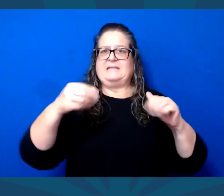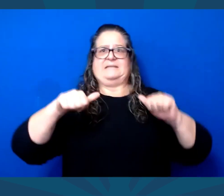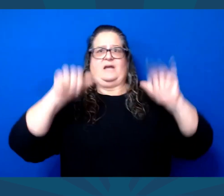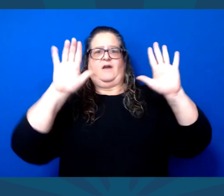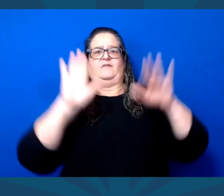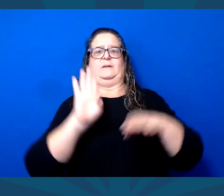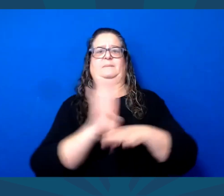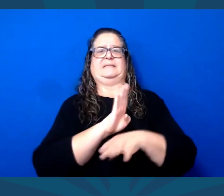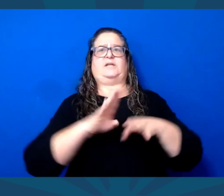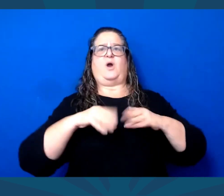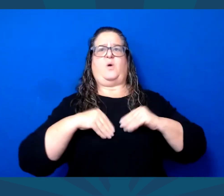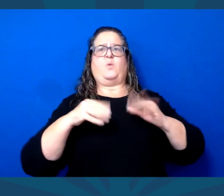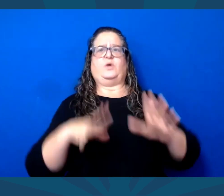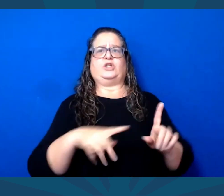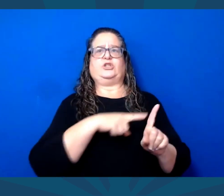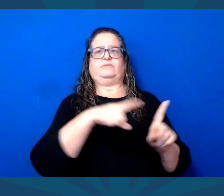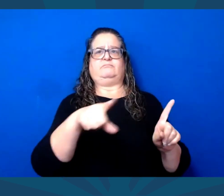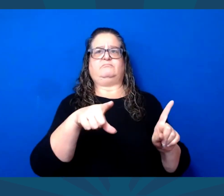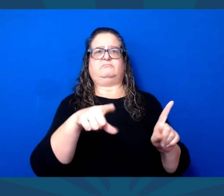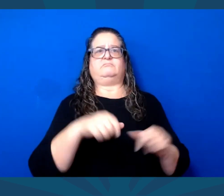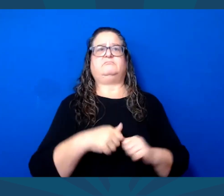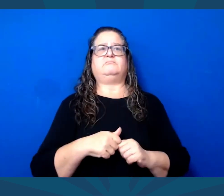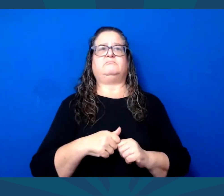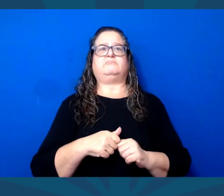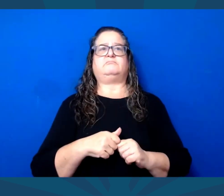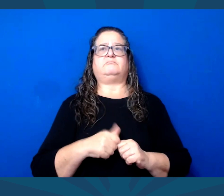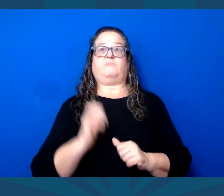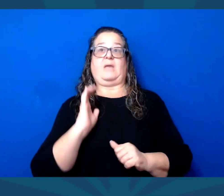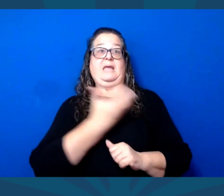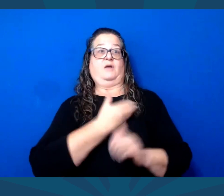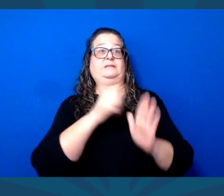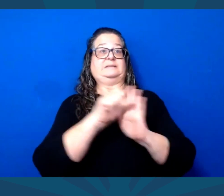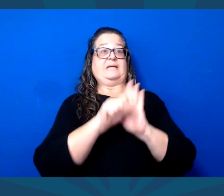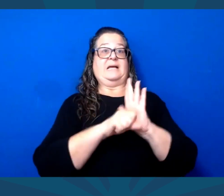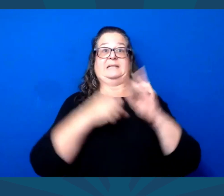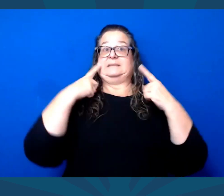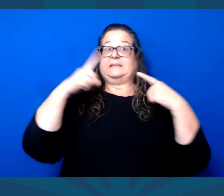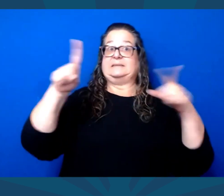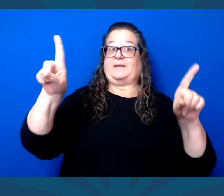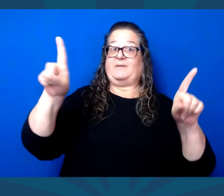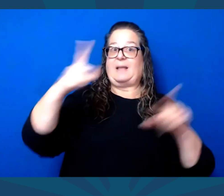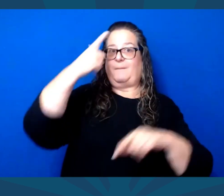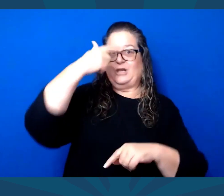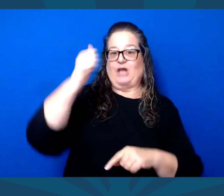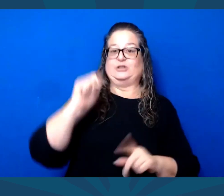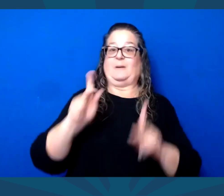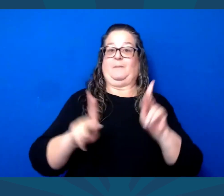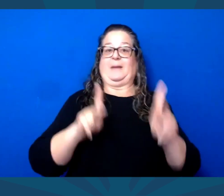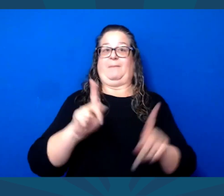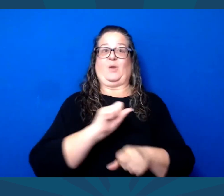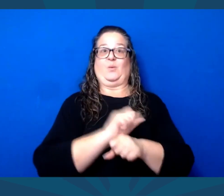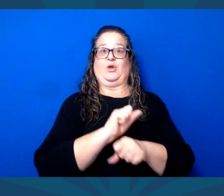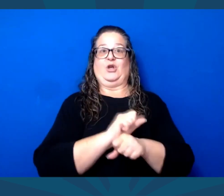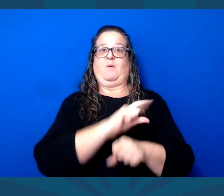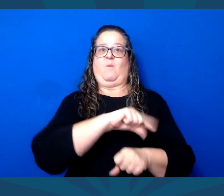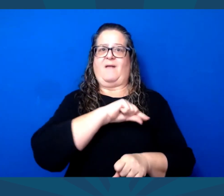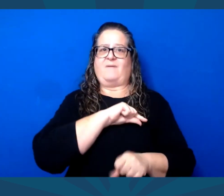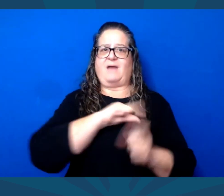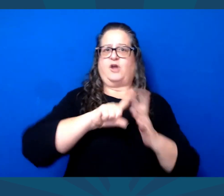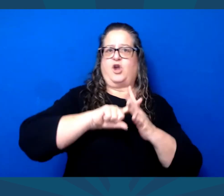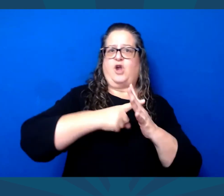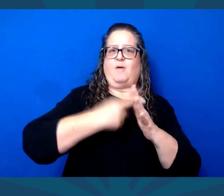Our state is as successful as it is because of the ingenuity and sacrifices of those that